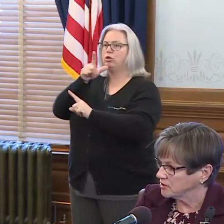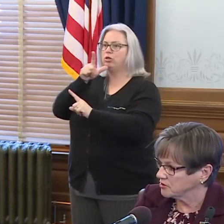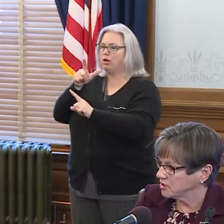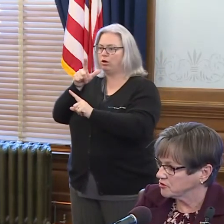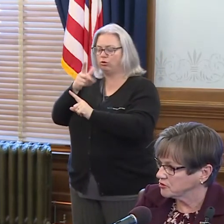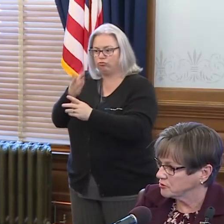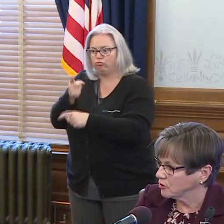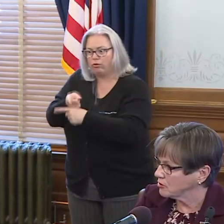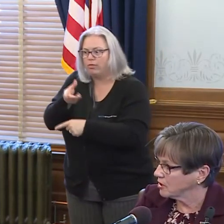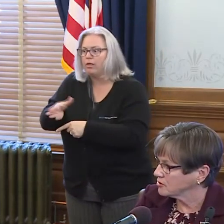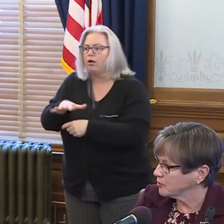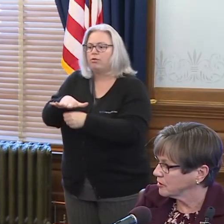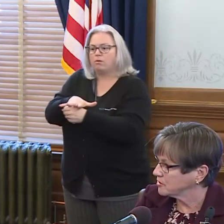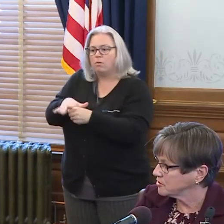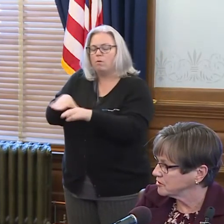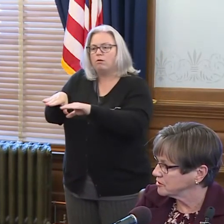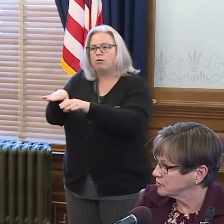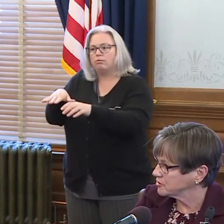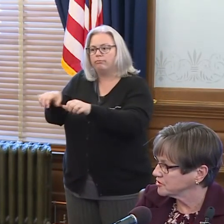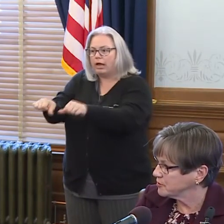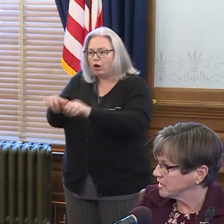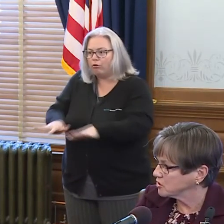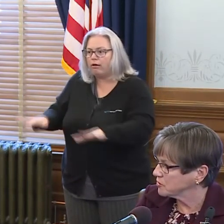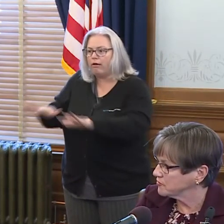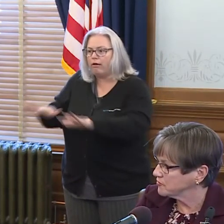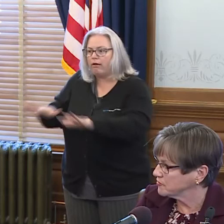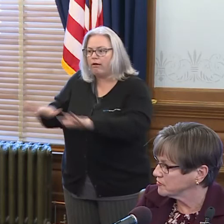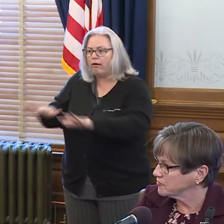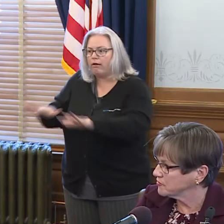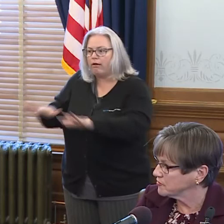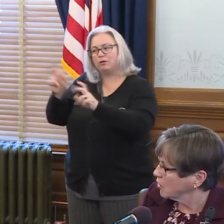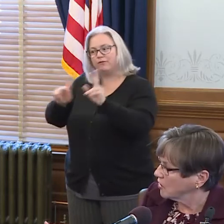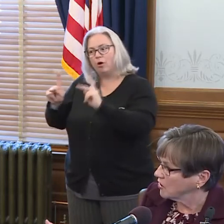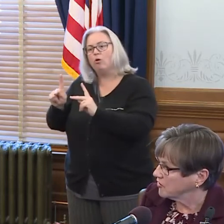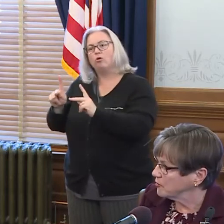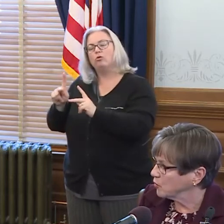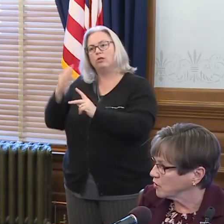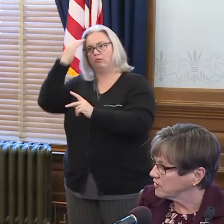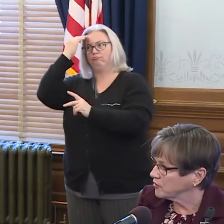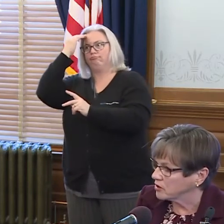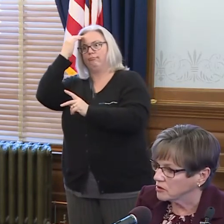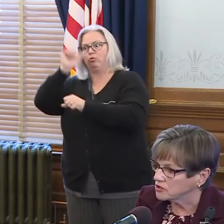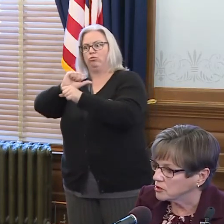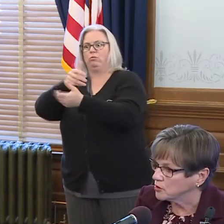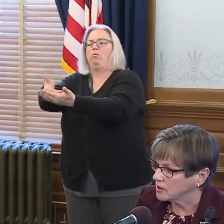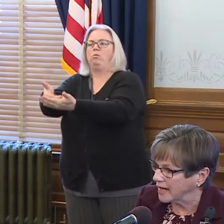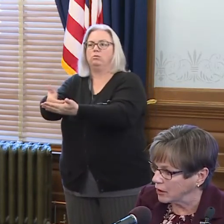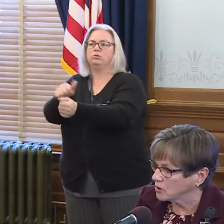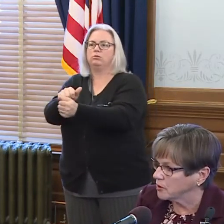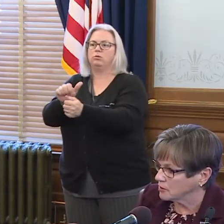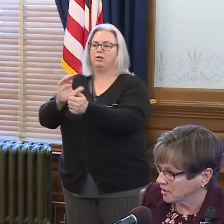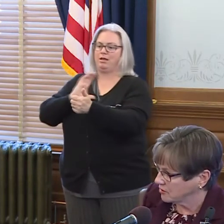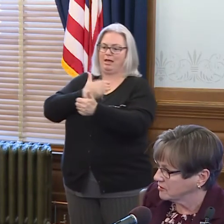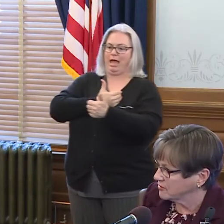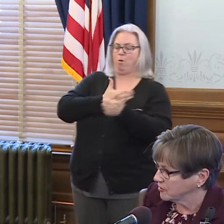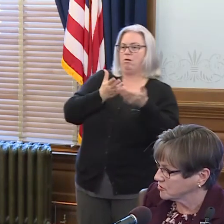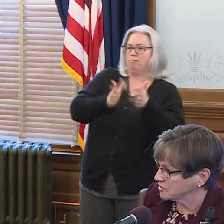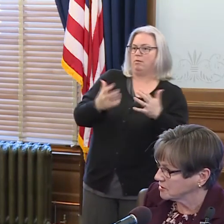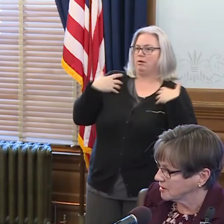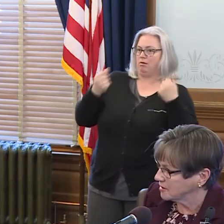ground. It's your local health departments and your emergency management folks, and I think they've been working very closely with our public